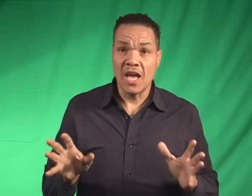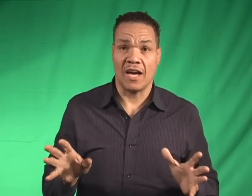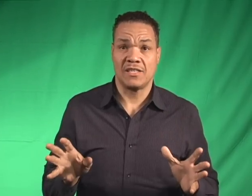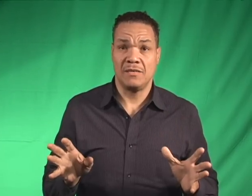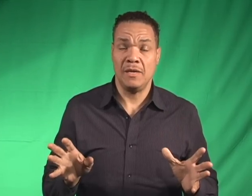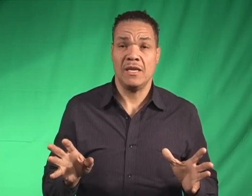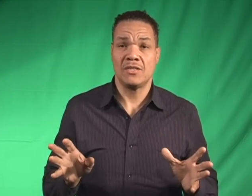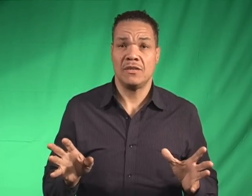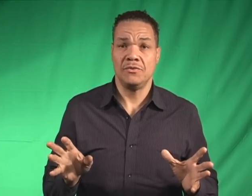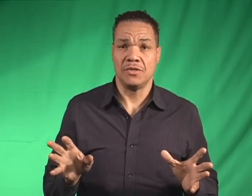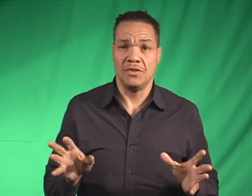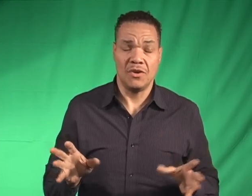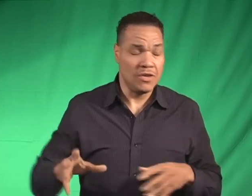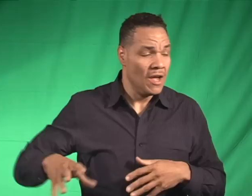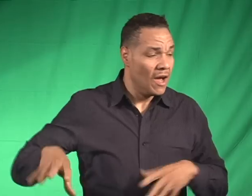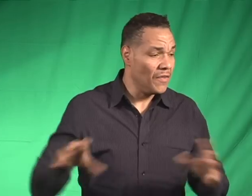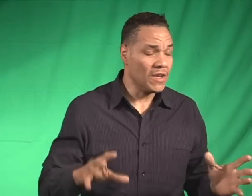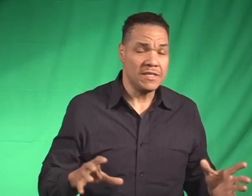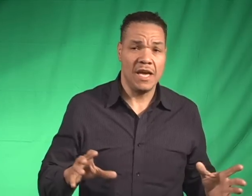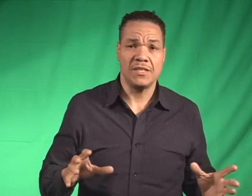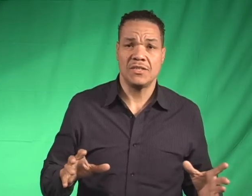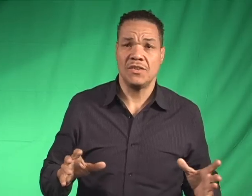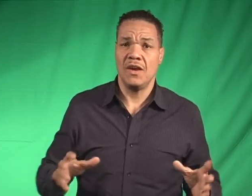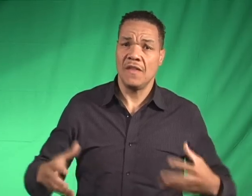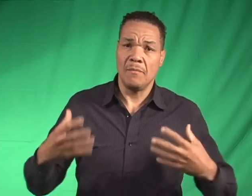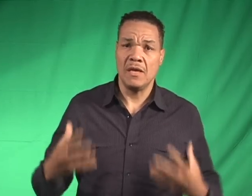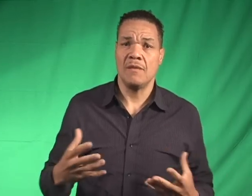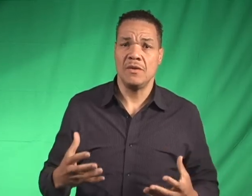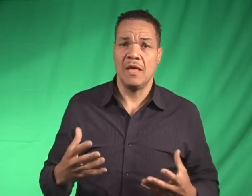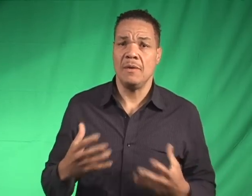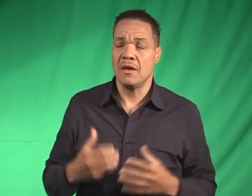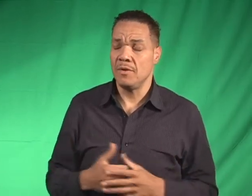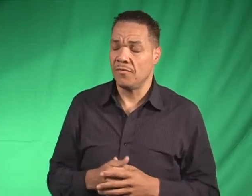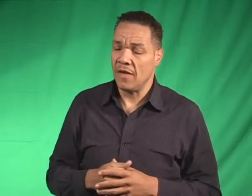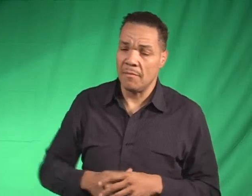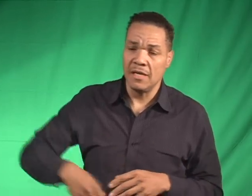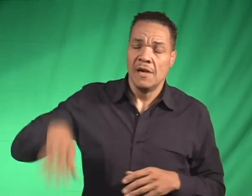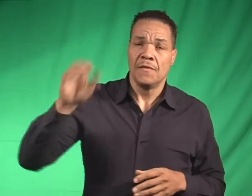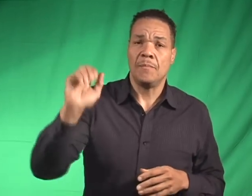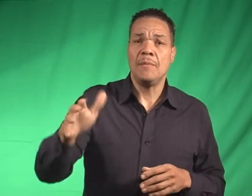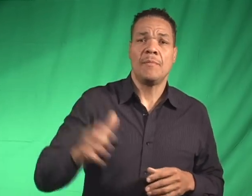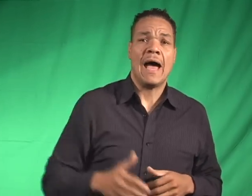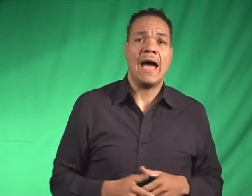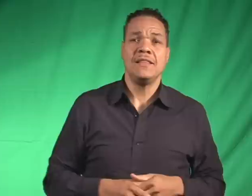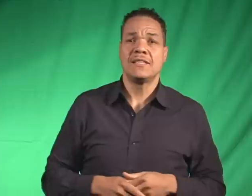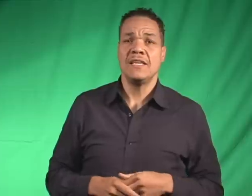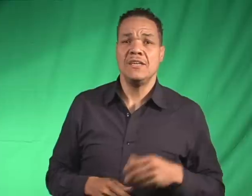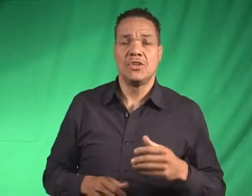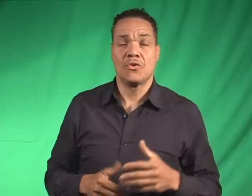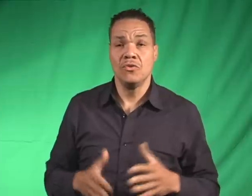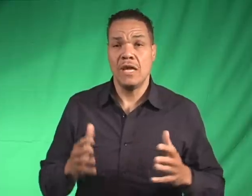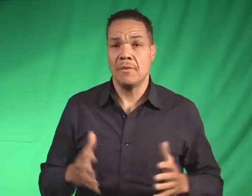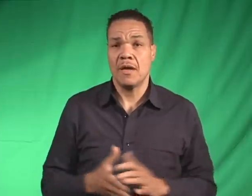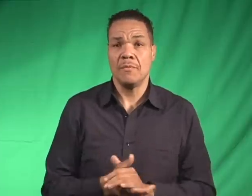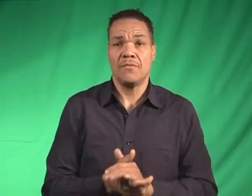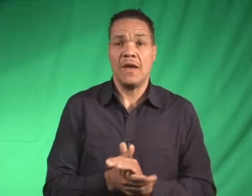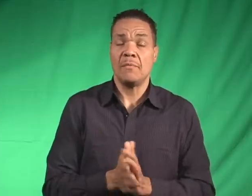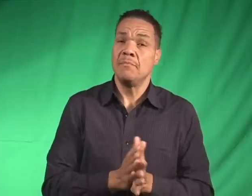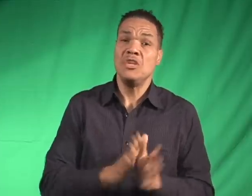sucks to be in seclusion. You know, your other contestants are there. They become your family. The people behind the scenes, the crew, they become your family. But you